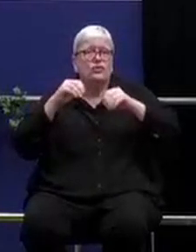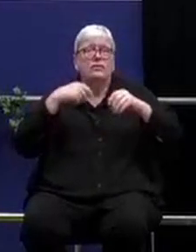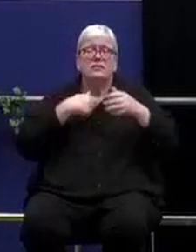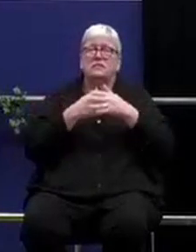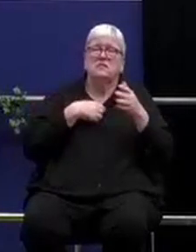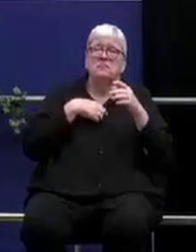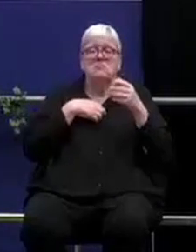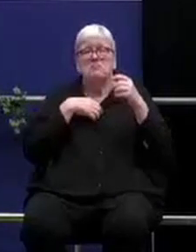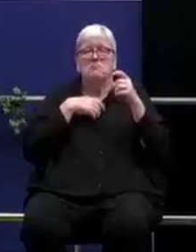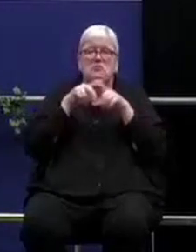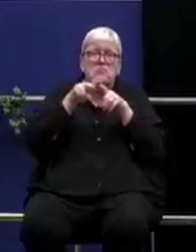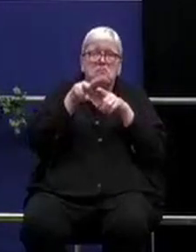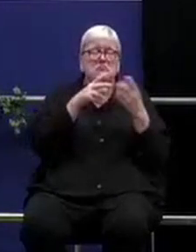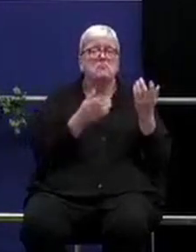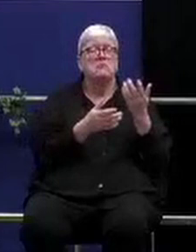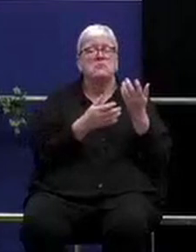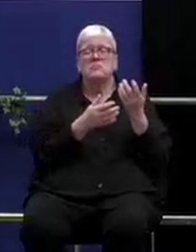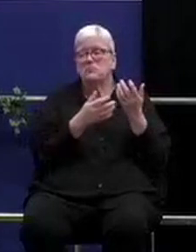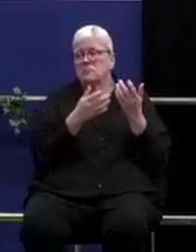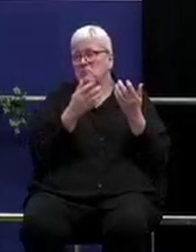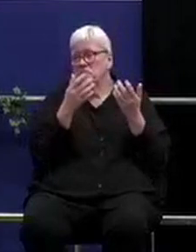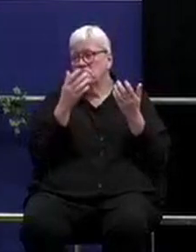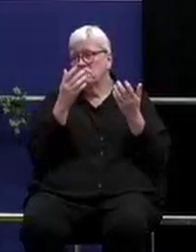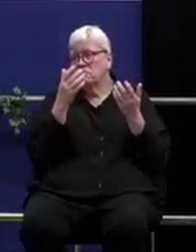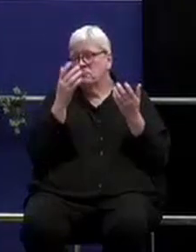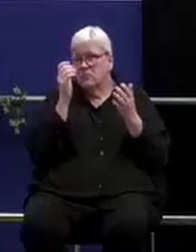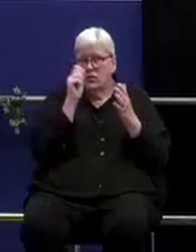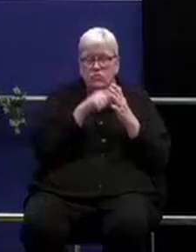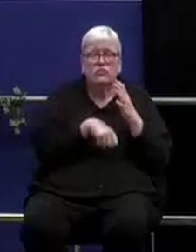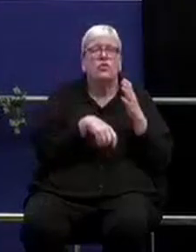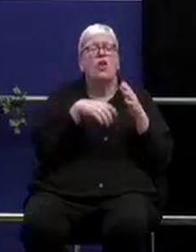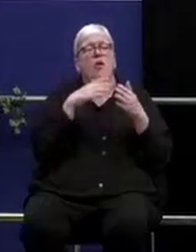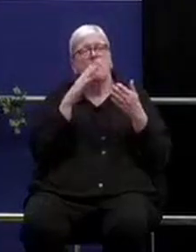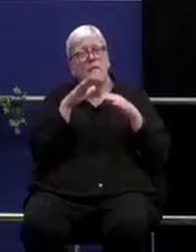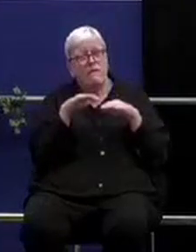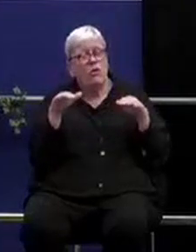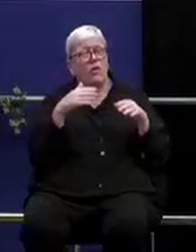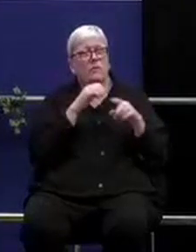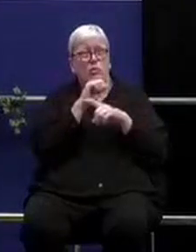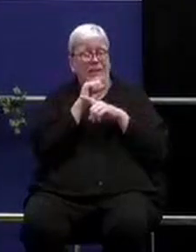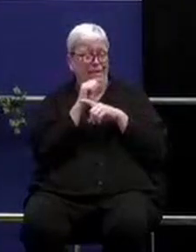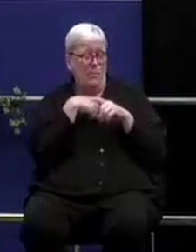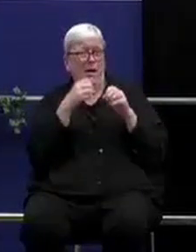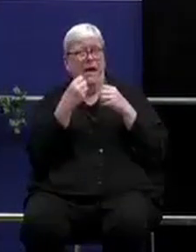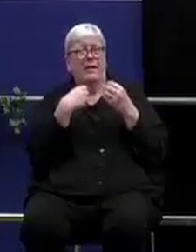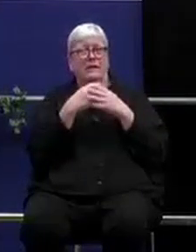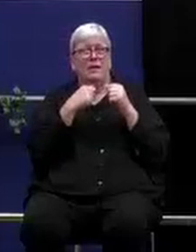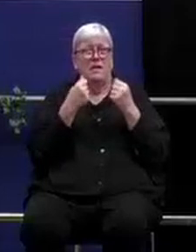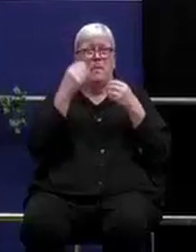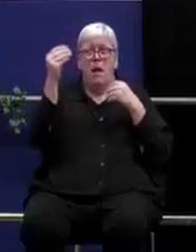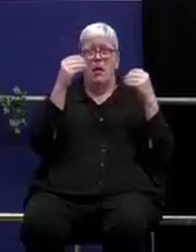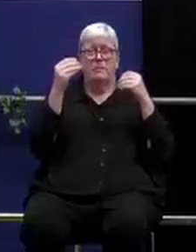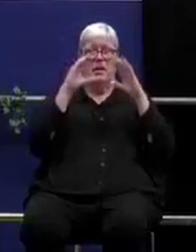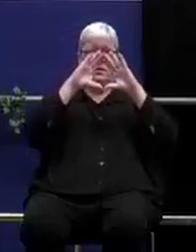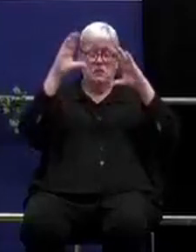of imperialism? Towards the back of the shop floor stood the dispensary, protected by a door and a perspex partition.